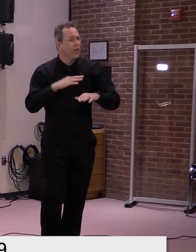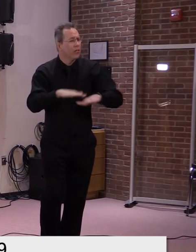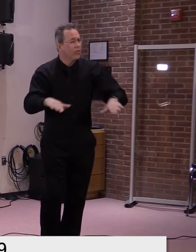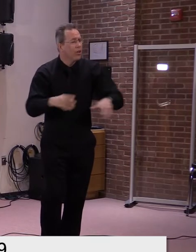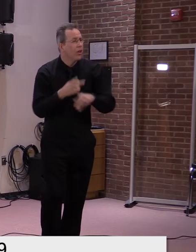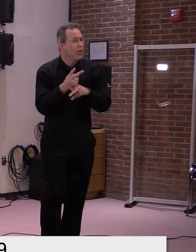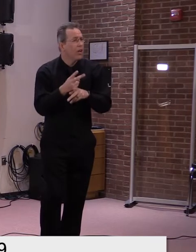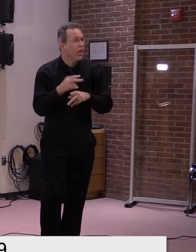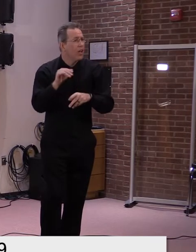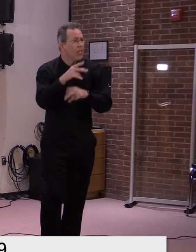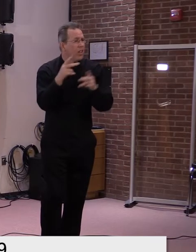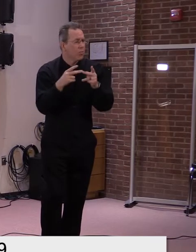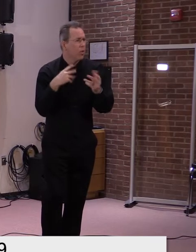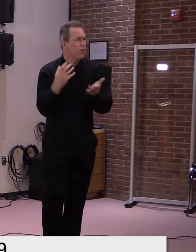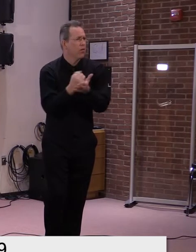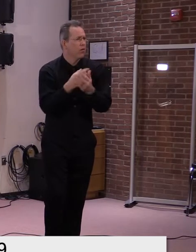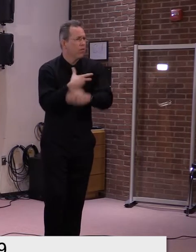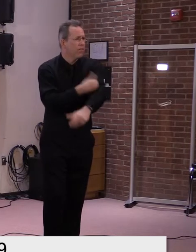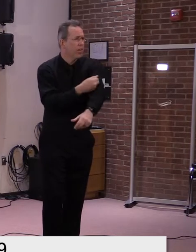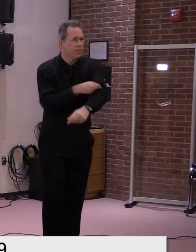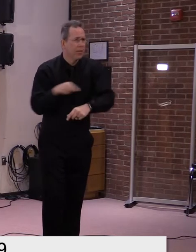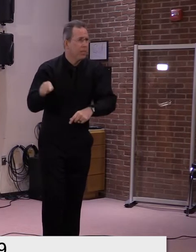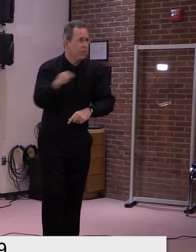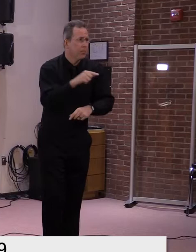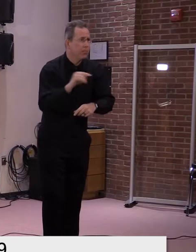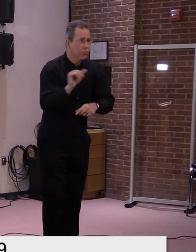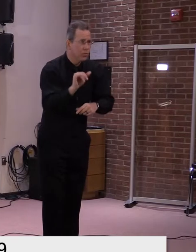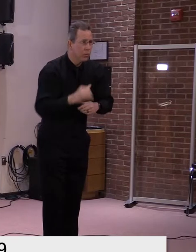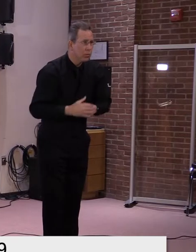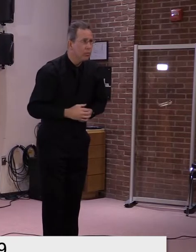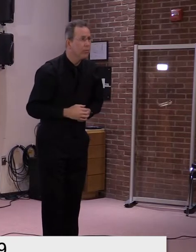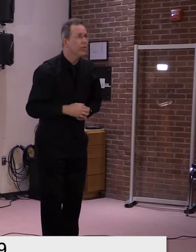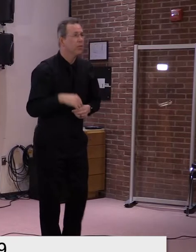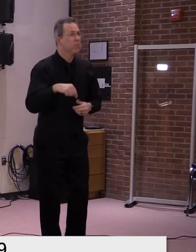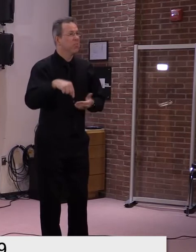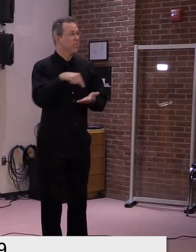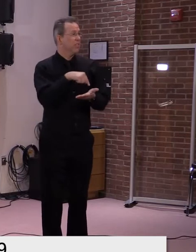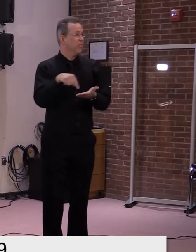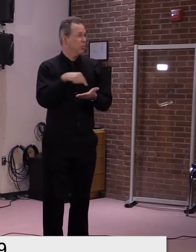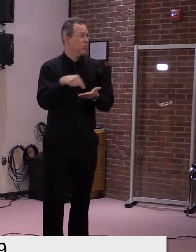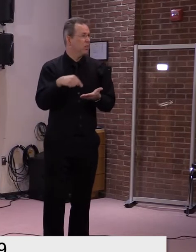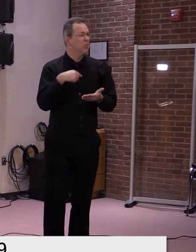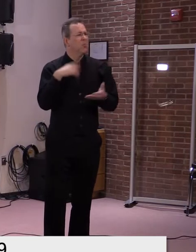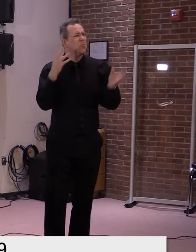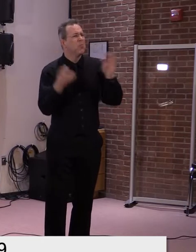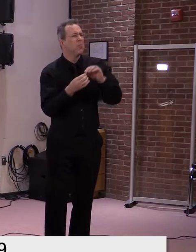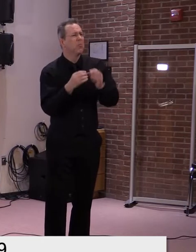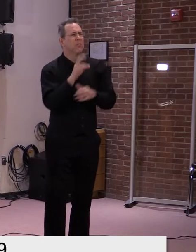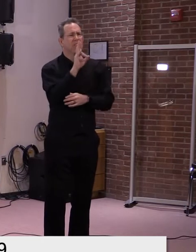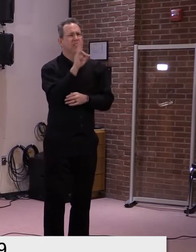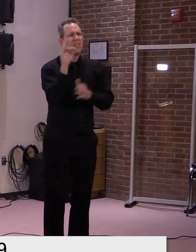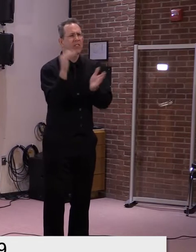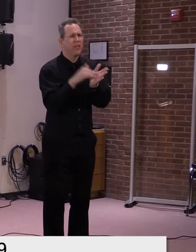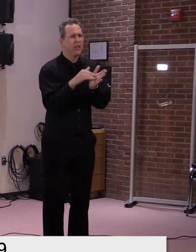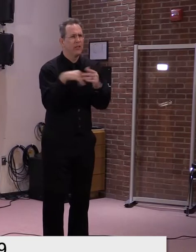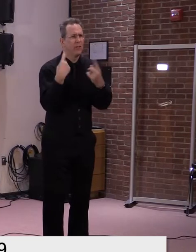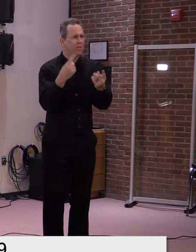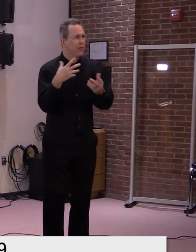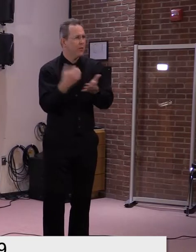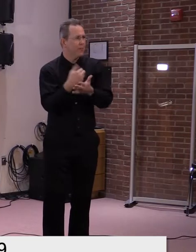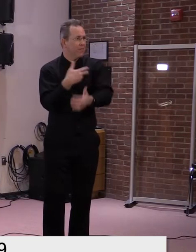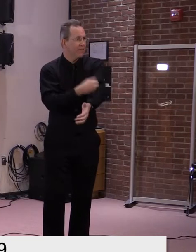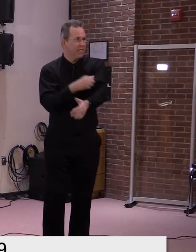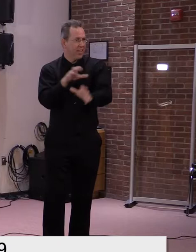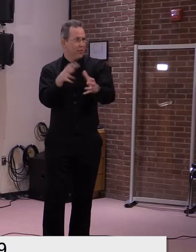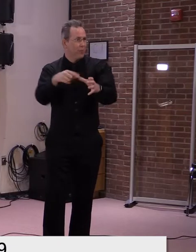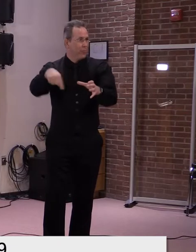And this week we're in now, we'll vaccinate 7,000 individuals in this group through the state program. We are